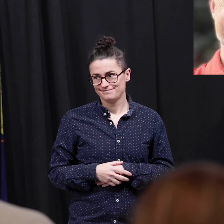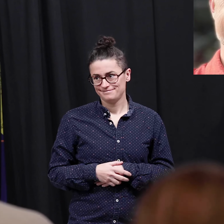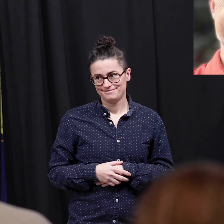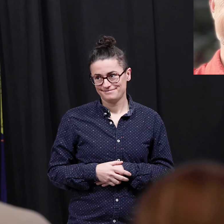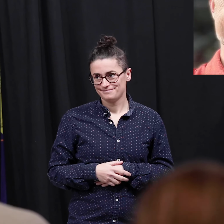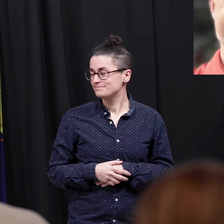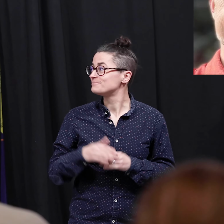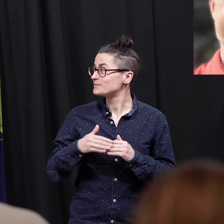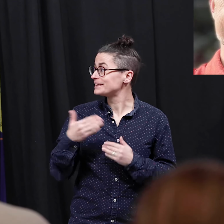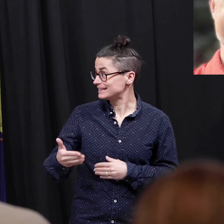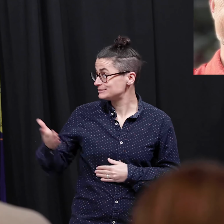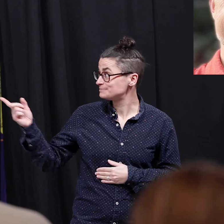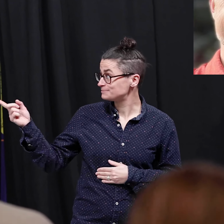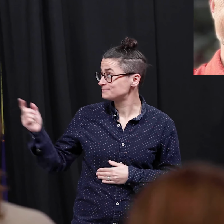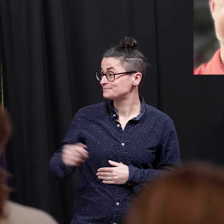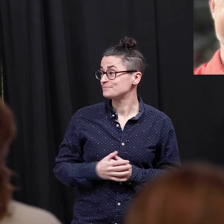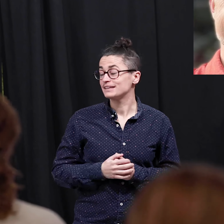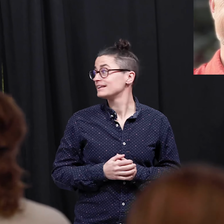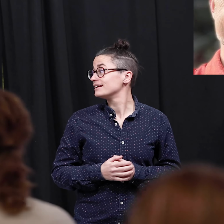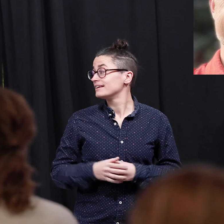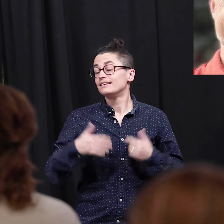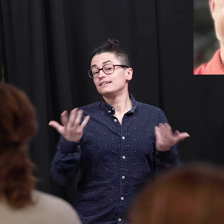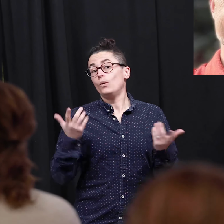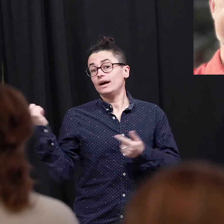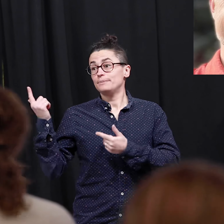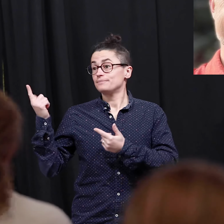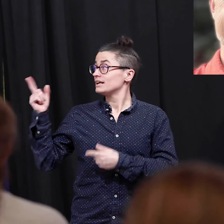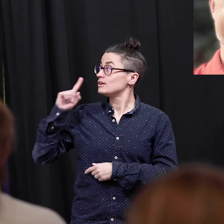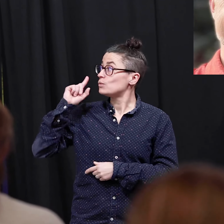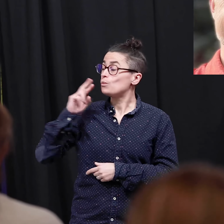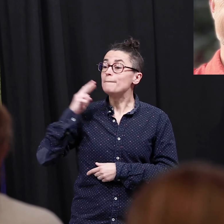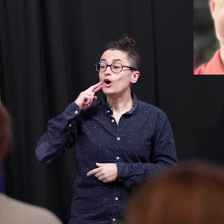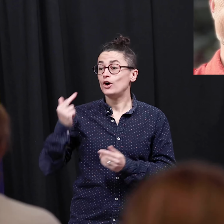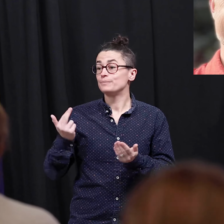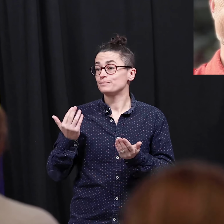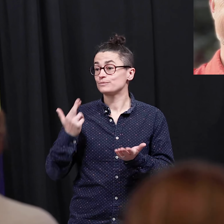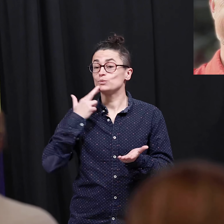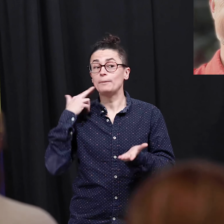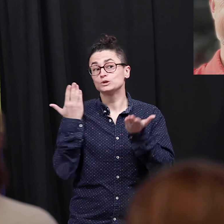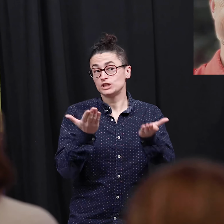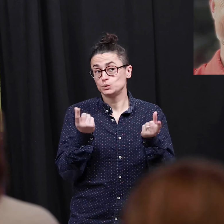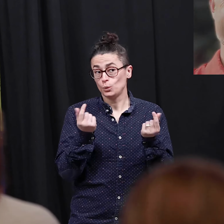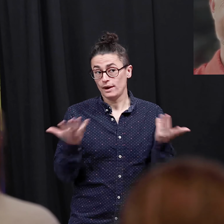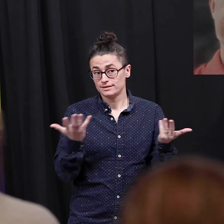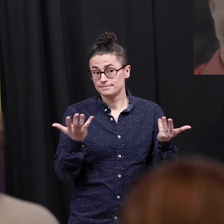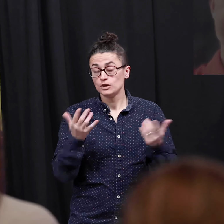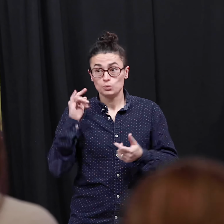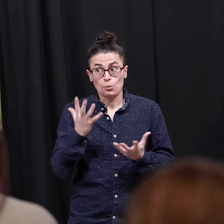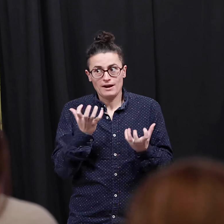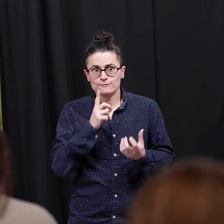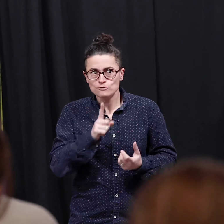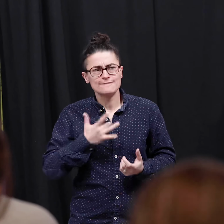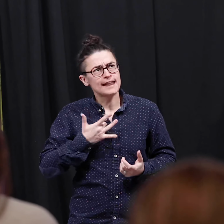and just plug your ears. But that's not it. In fact, if you want to understand how deaf people perceive and experience